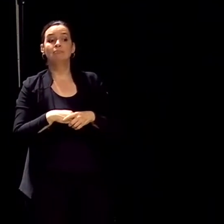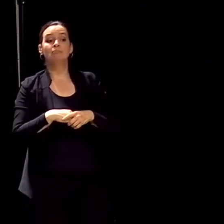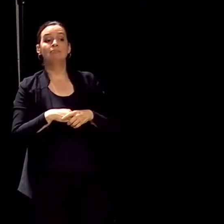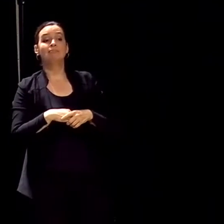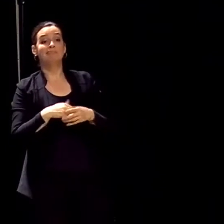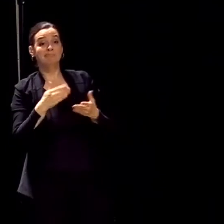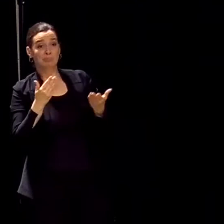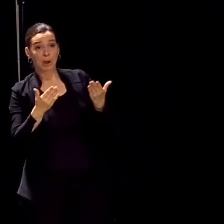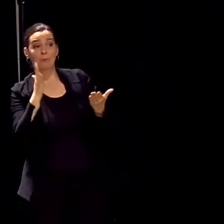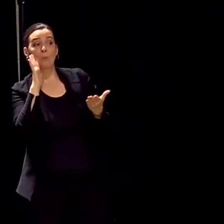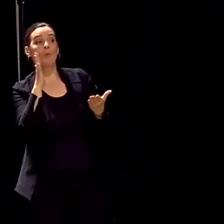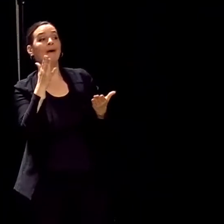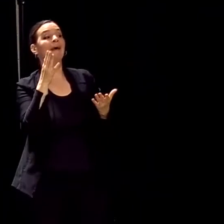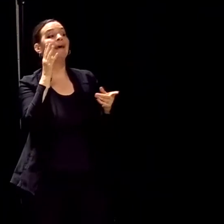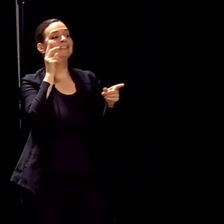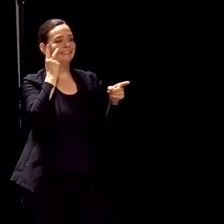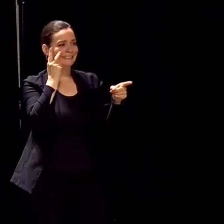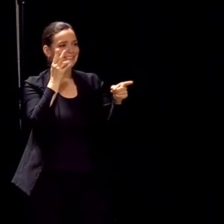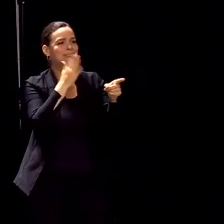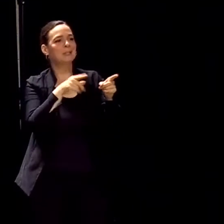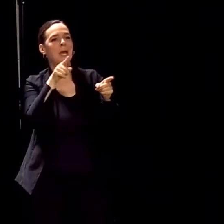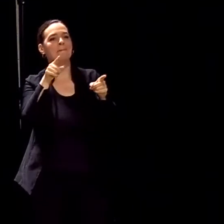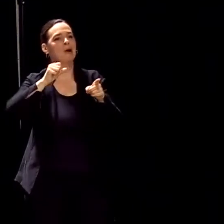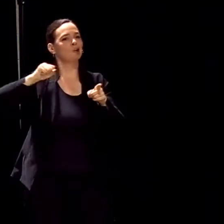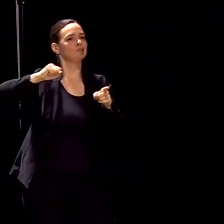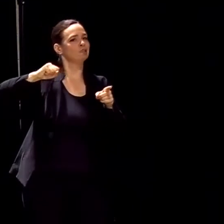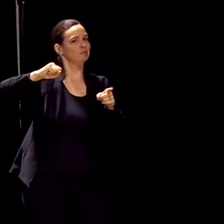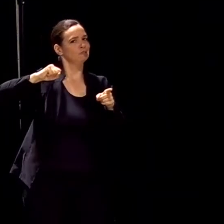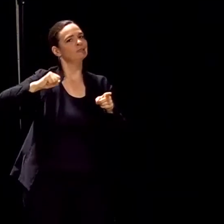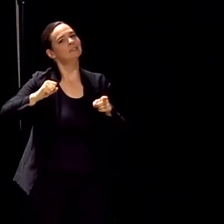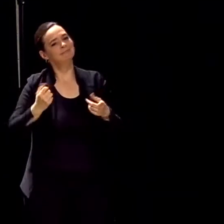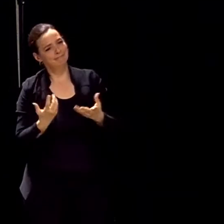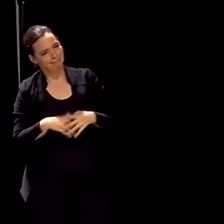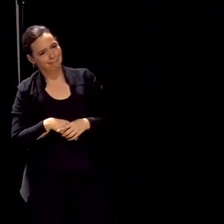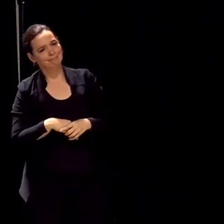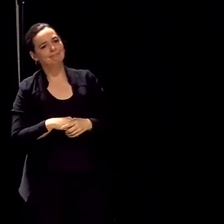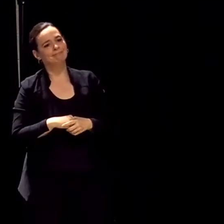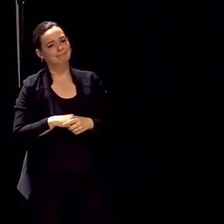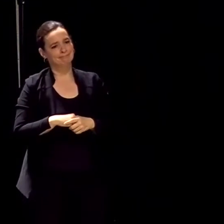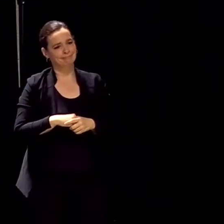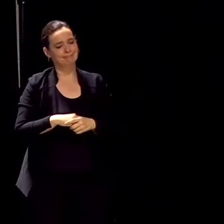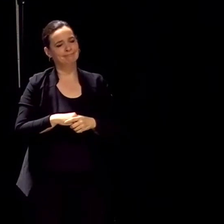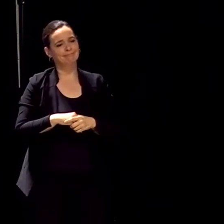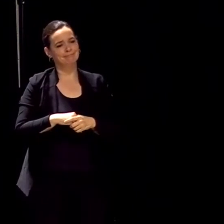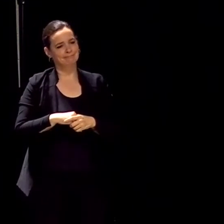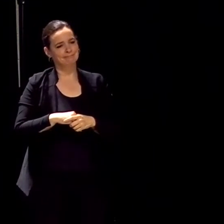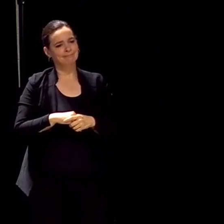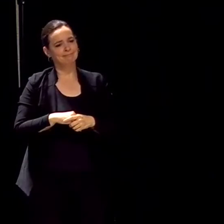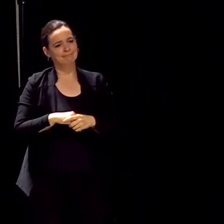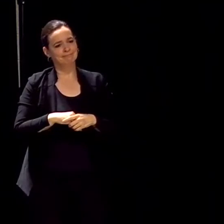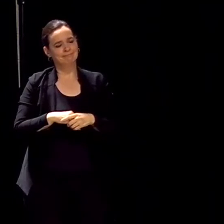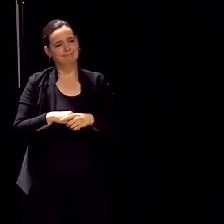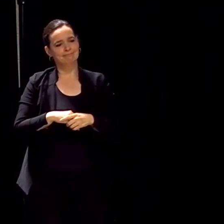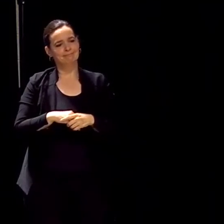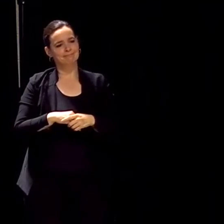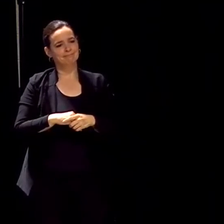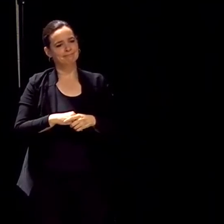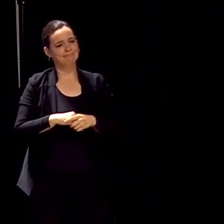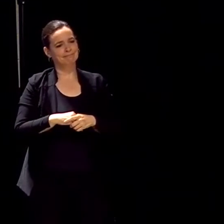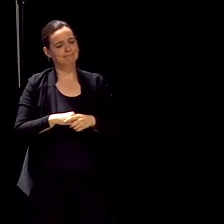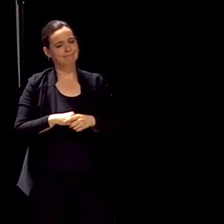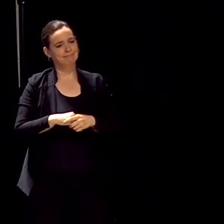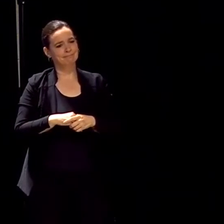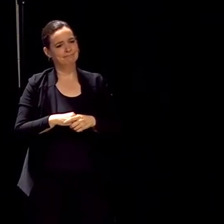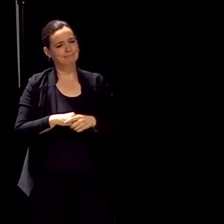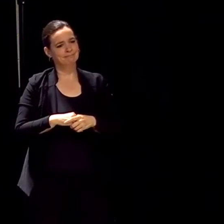the amount of people that are eating food after midnight, we just probably need to adjust our schedule, and maybe they need to do takeout between the